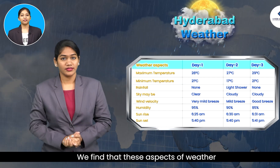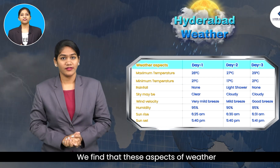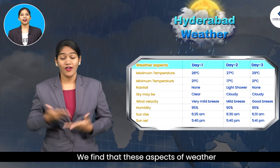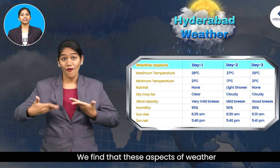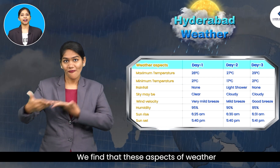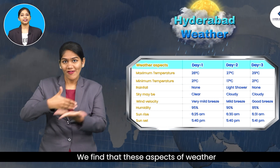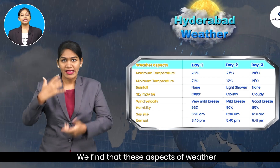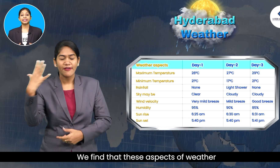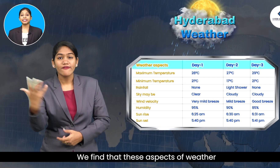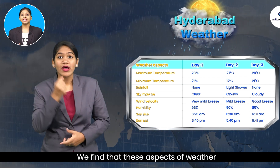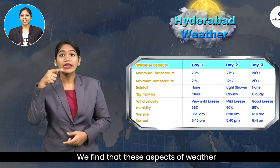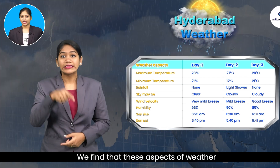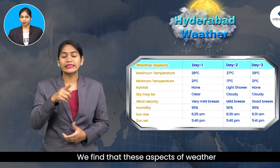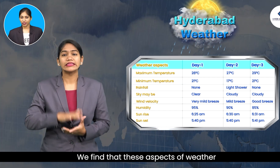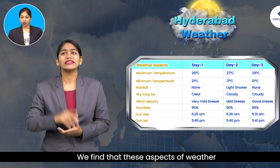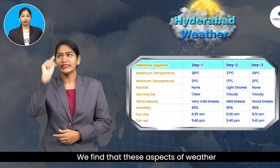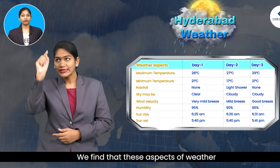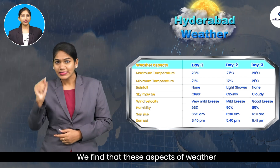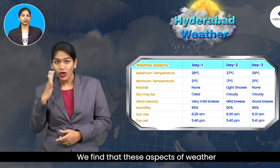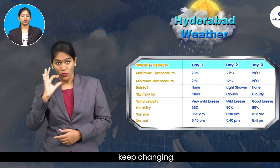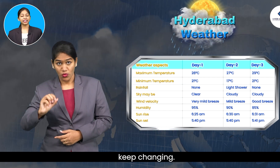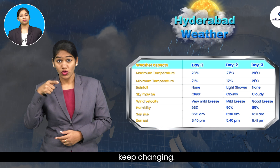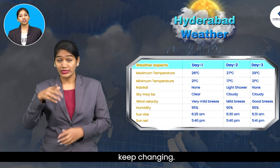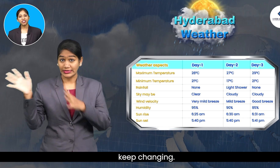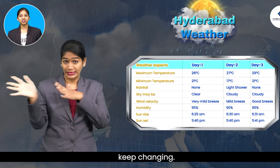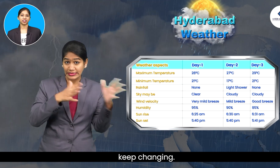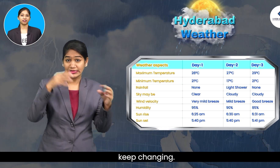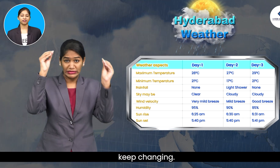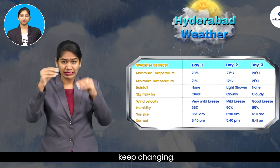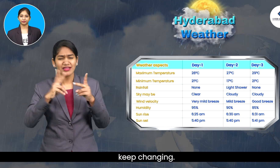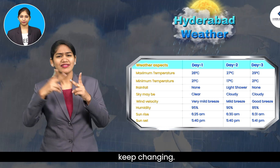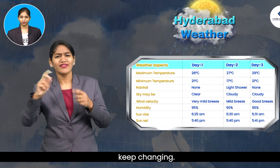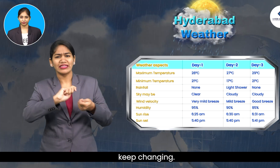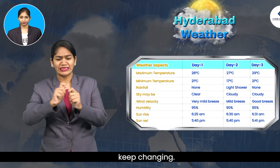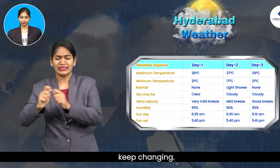We find that these aspects of weather keep changing